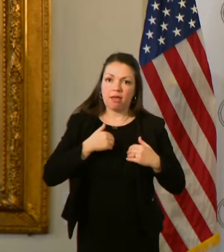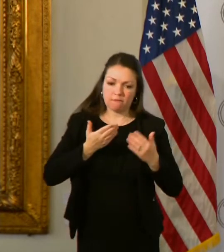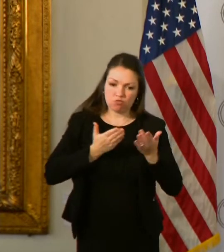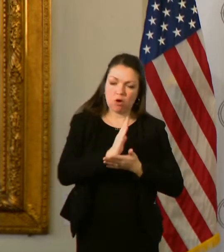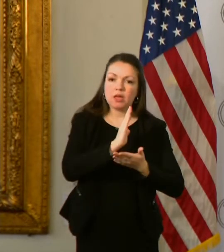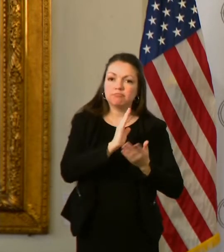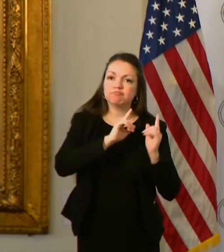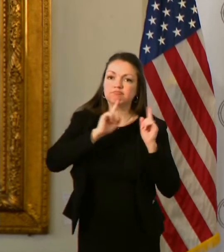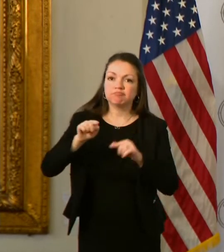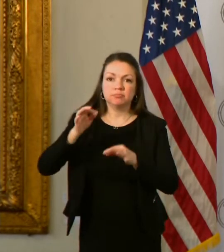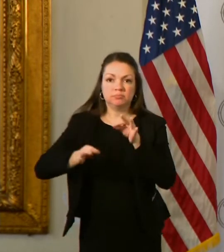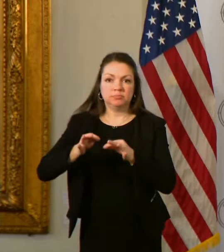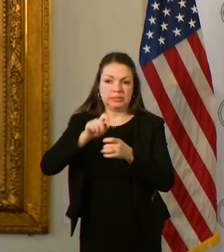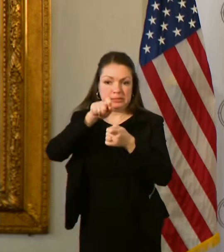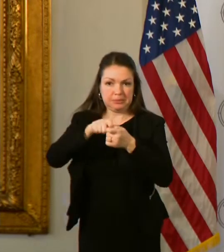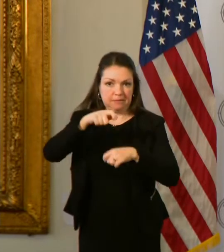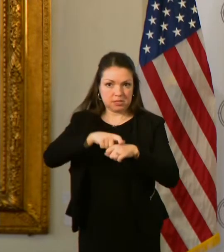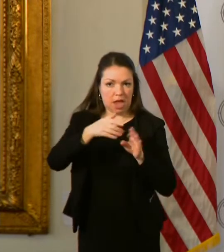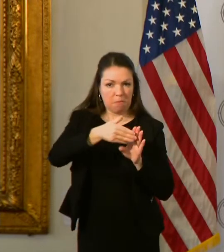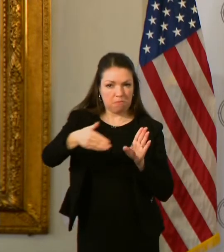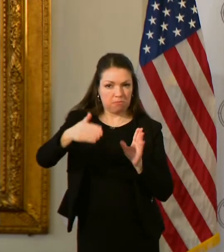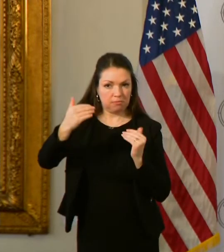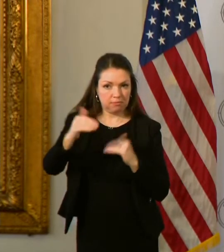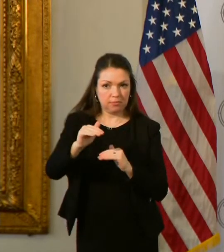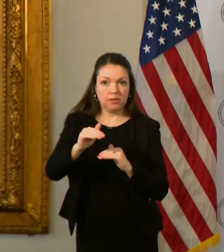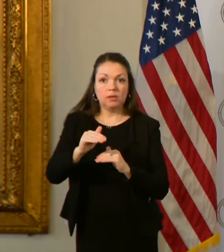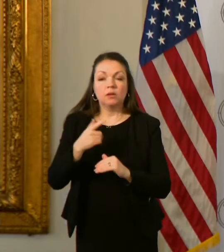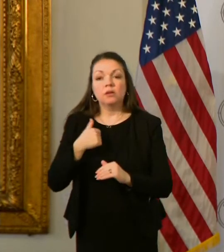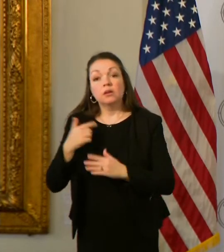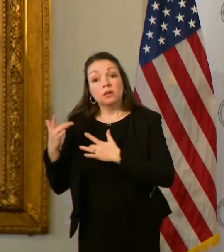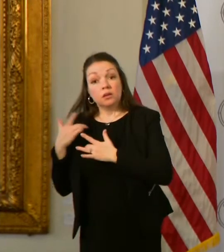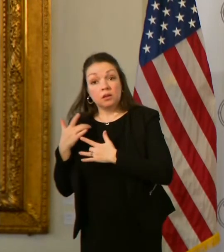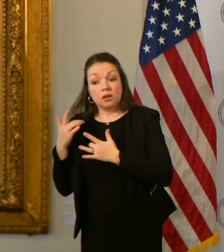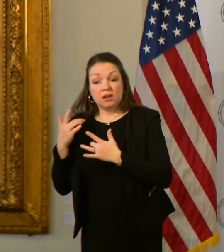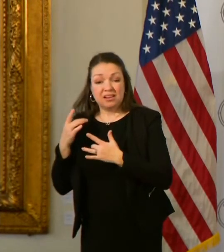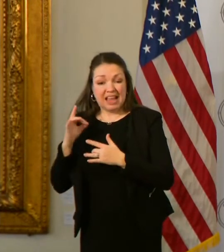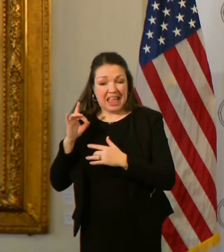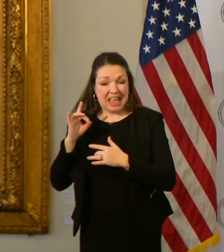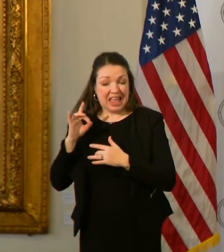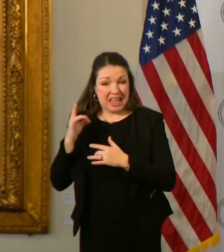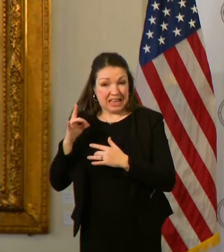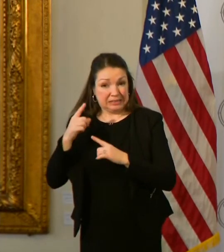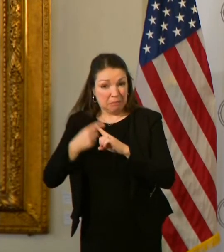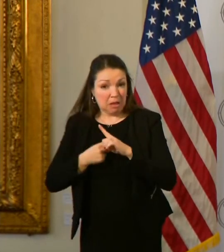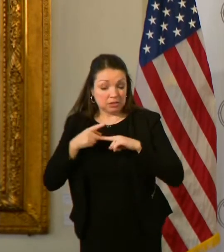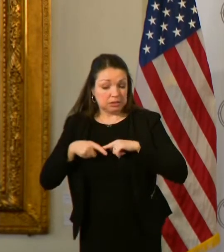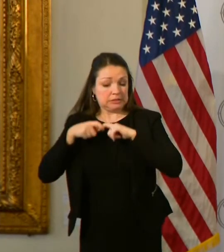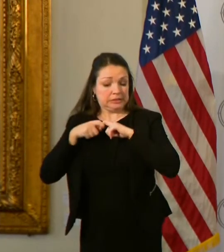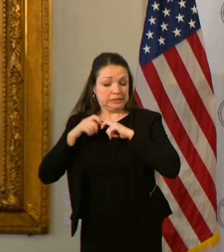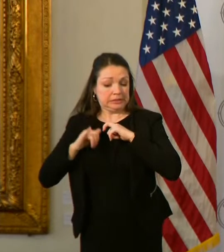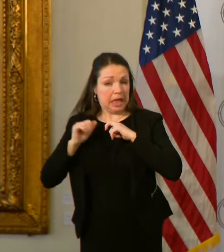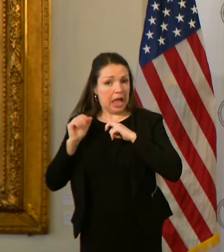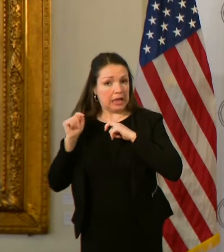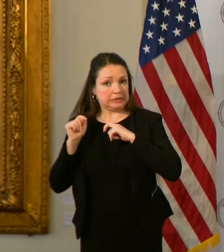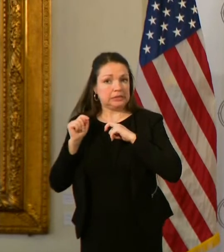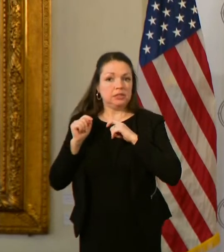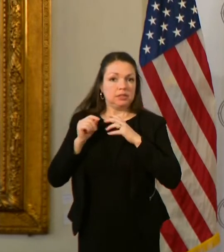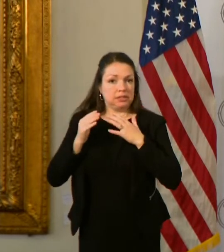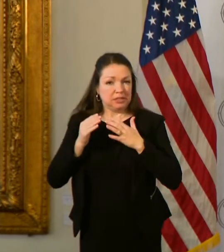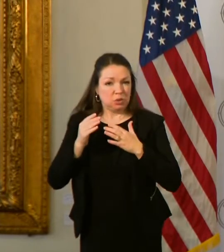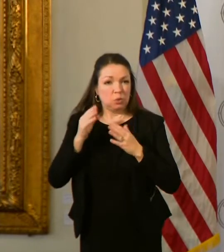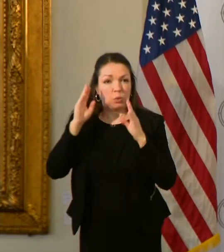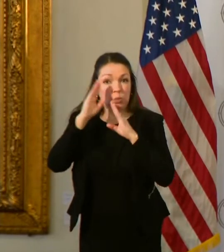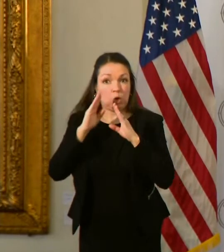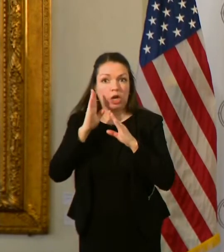time. We were concerned that after 18 months of that act being suspended, that there would be a crush on